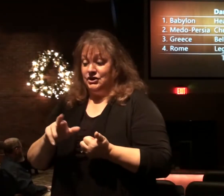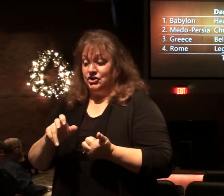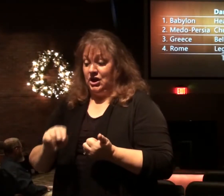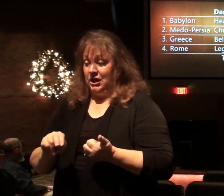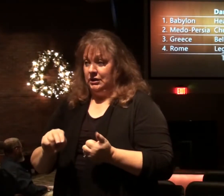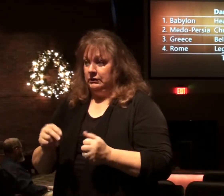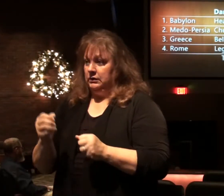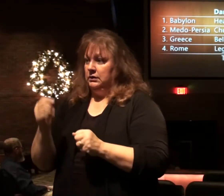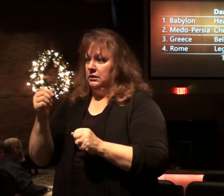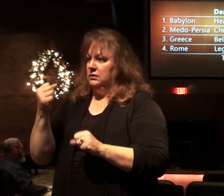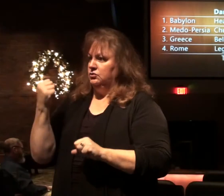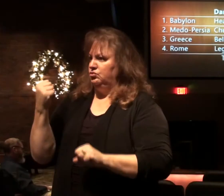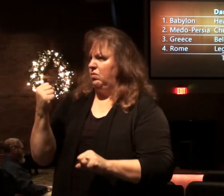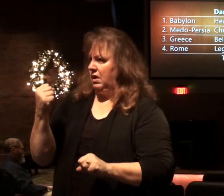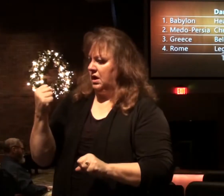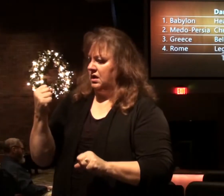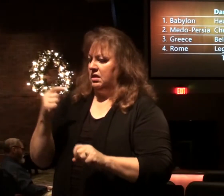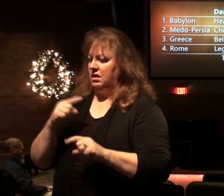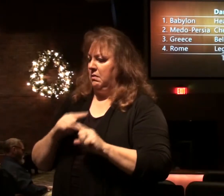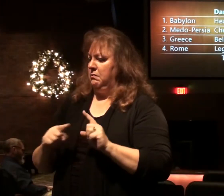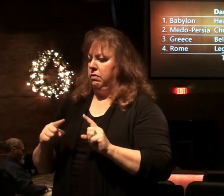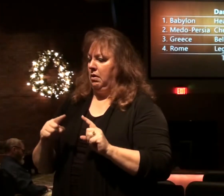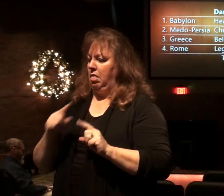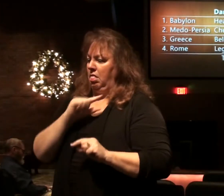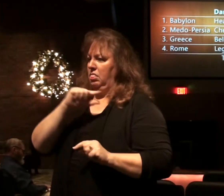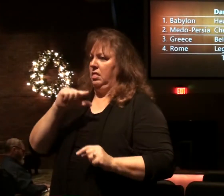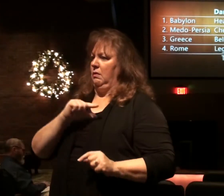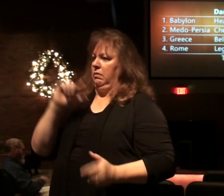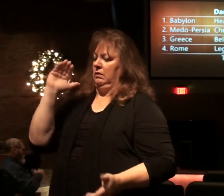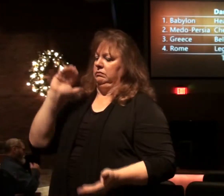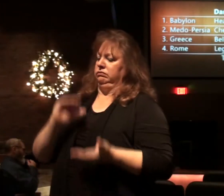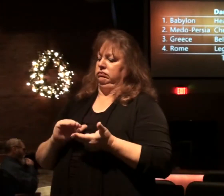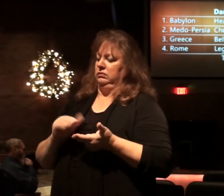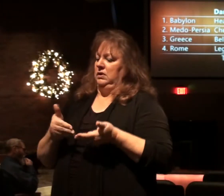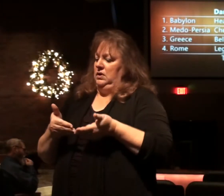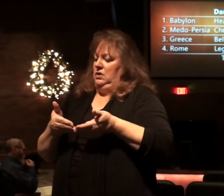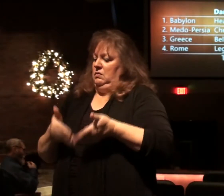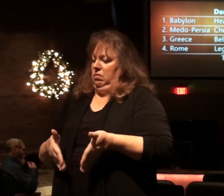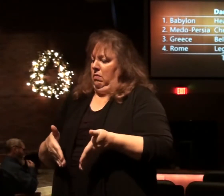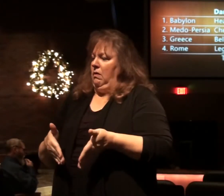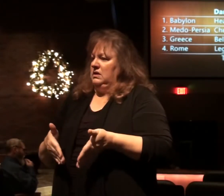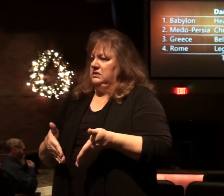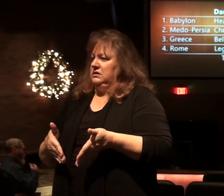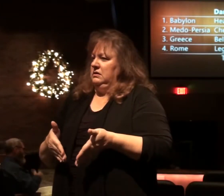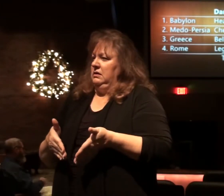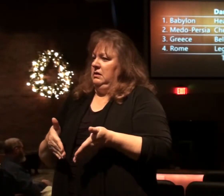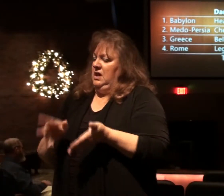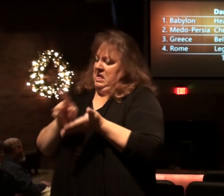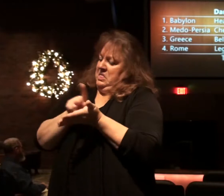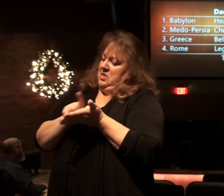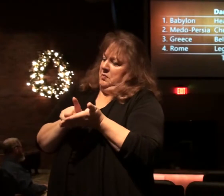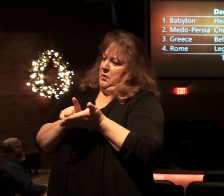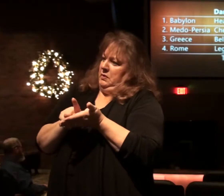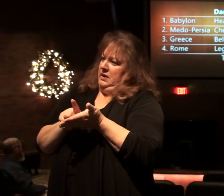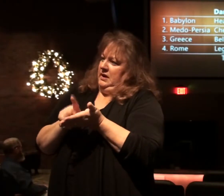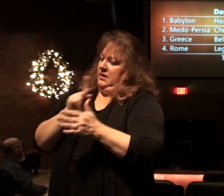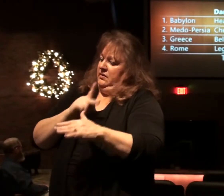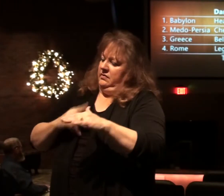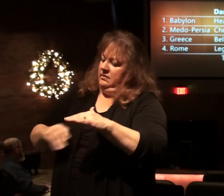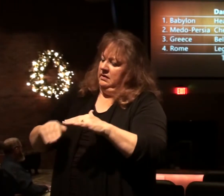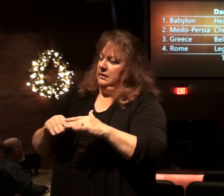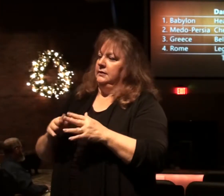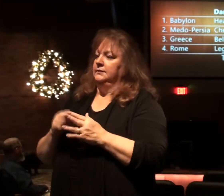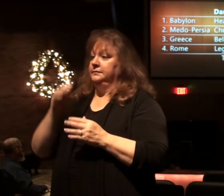have greater strength. But you've lost something of the purity of the empire, not